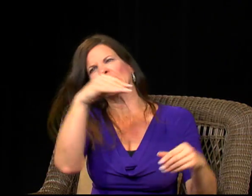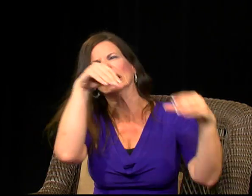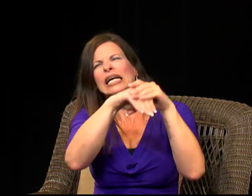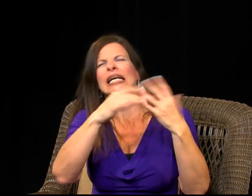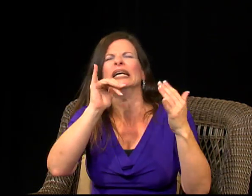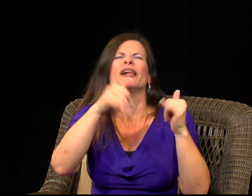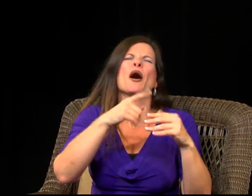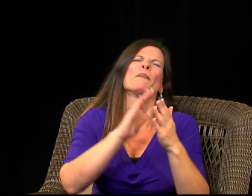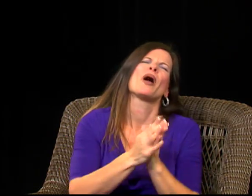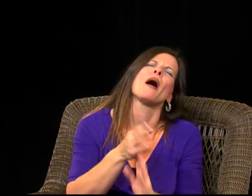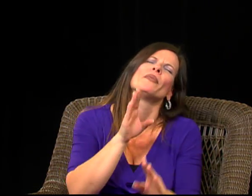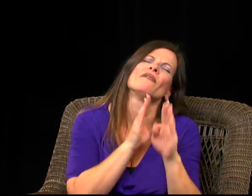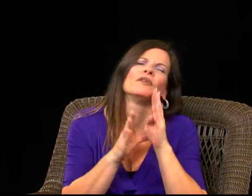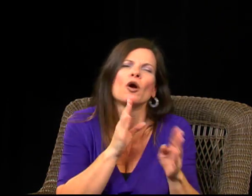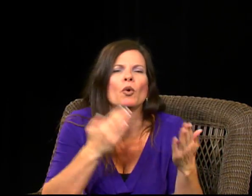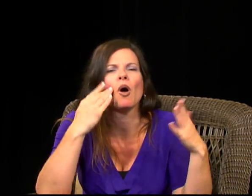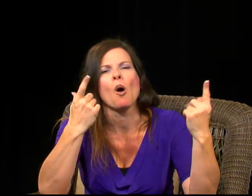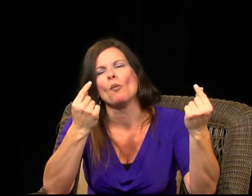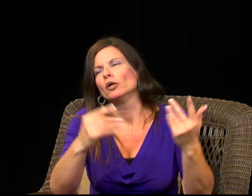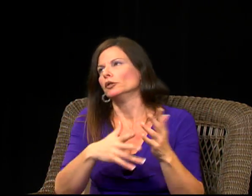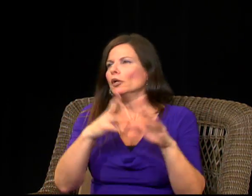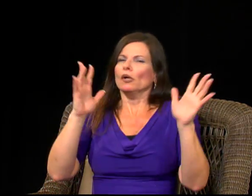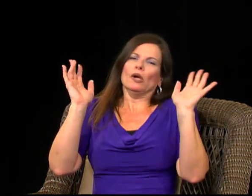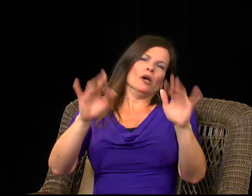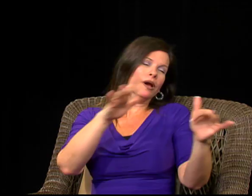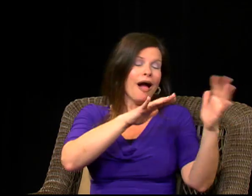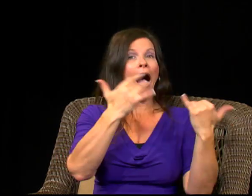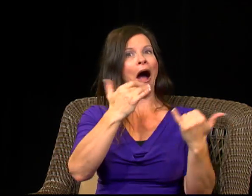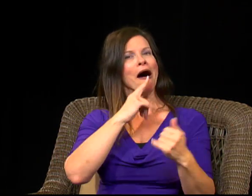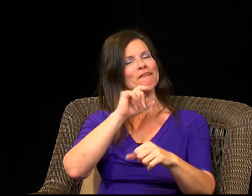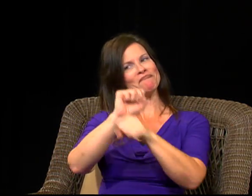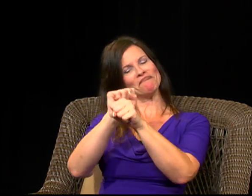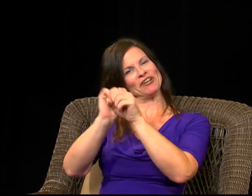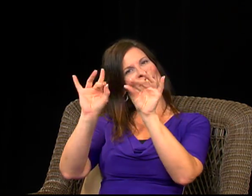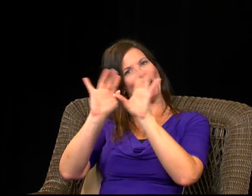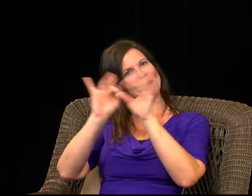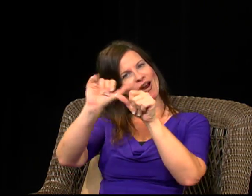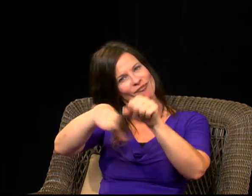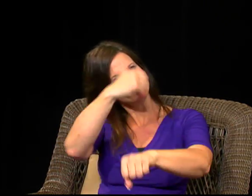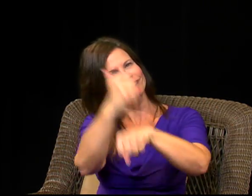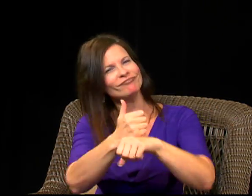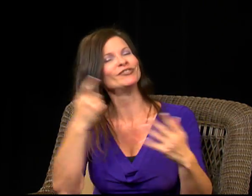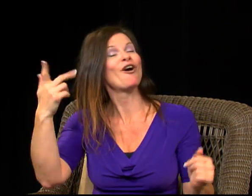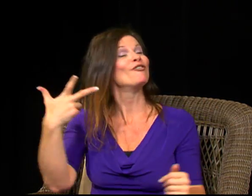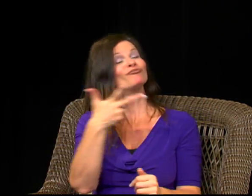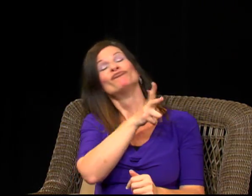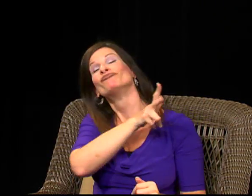feeling for it, you're trying to use your speech to try to express your order, and it's absolutely